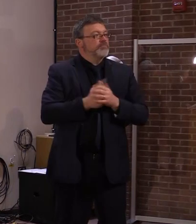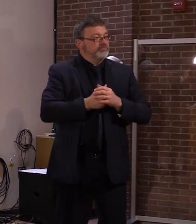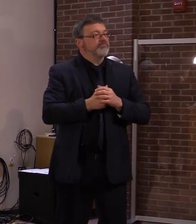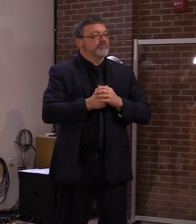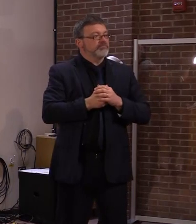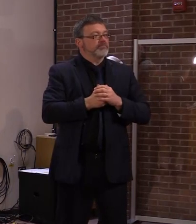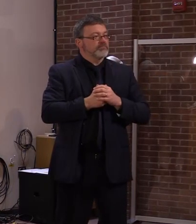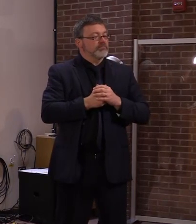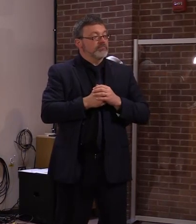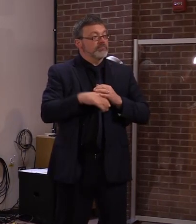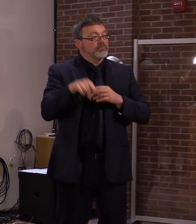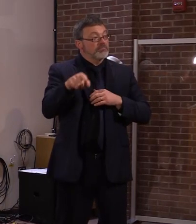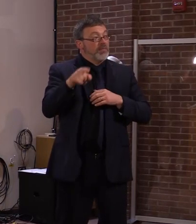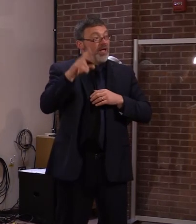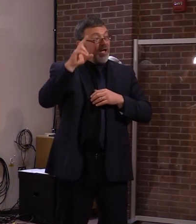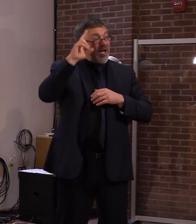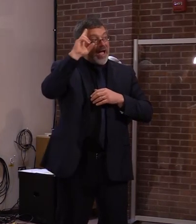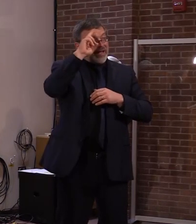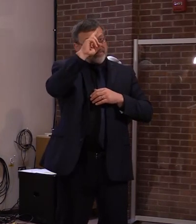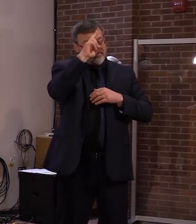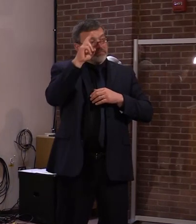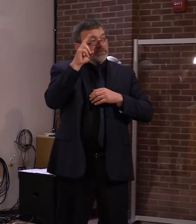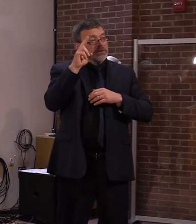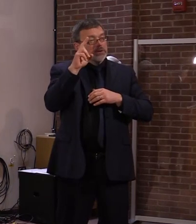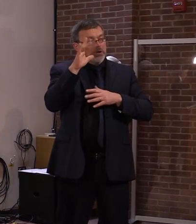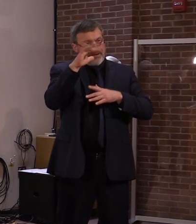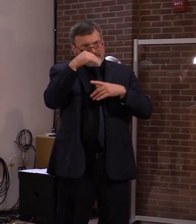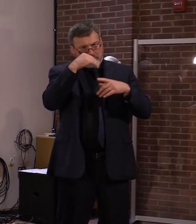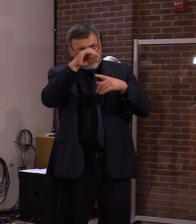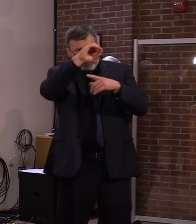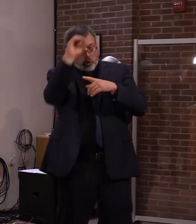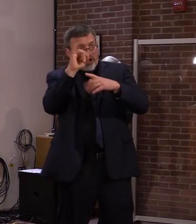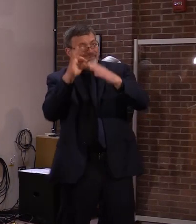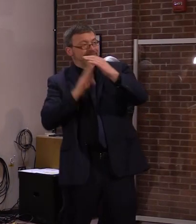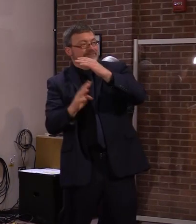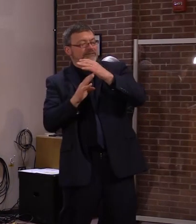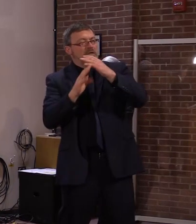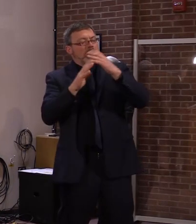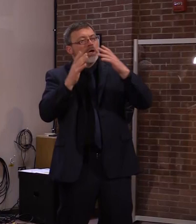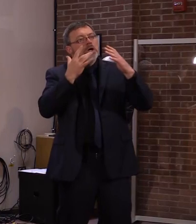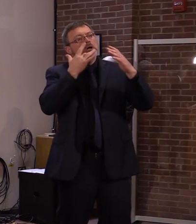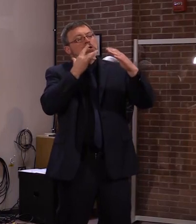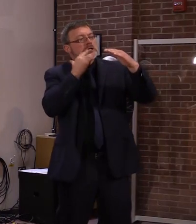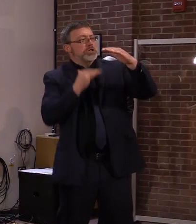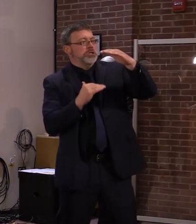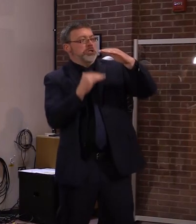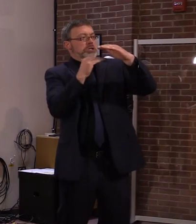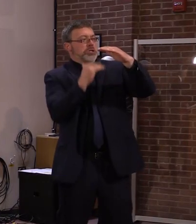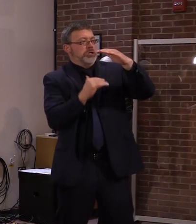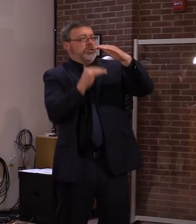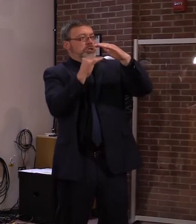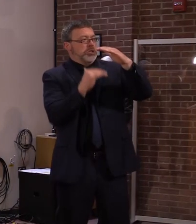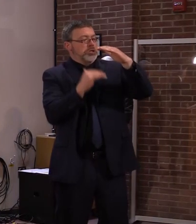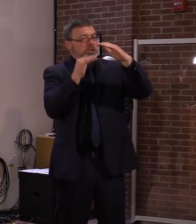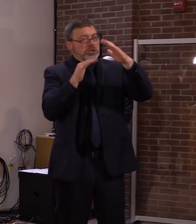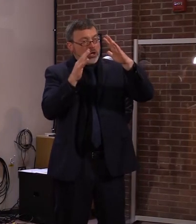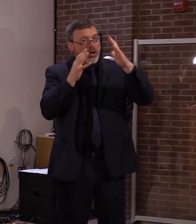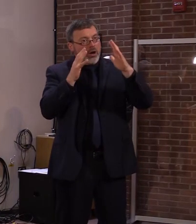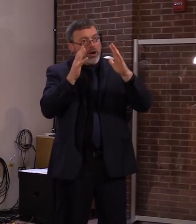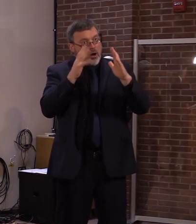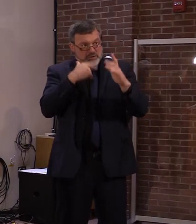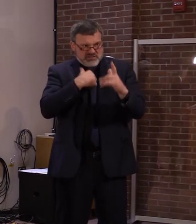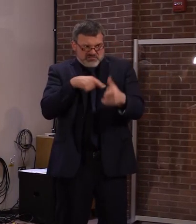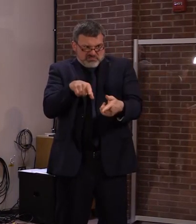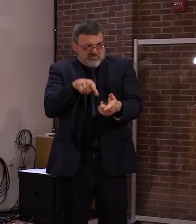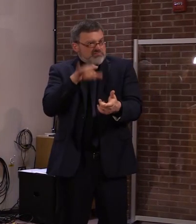hospitalization rates in the country, thanks to vaccines doing their jobs. But this has put more strain